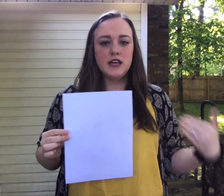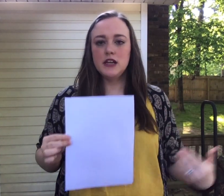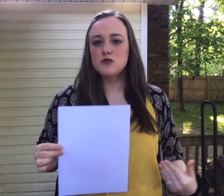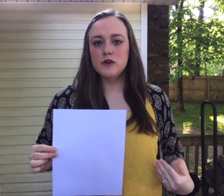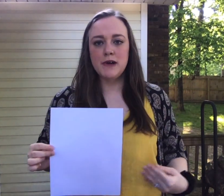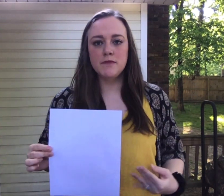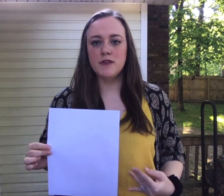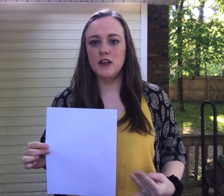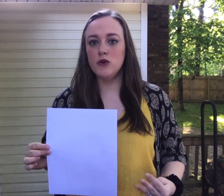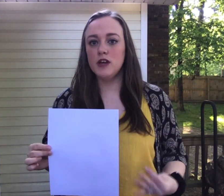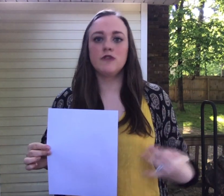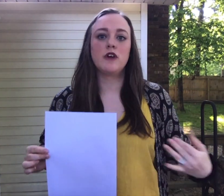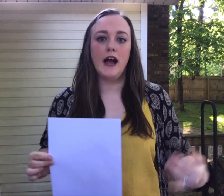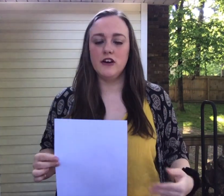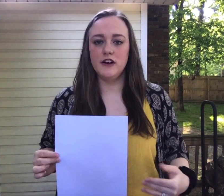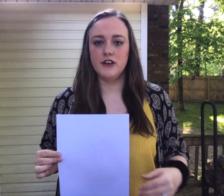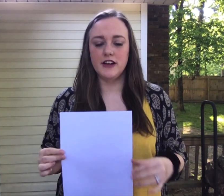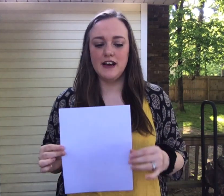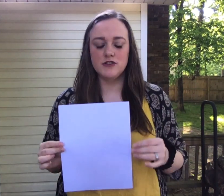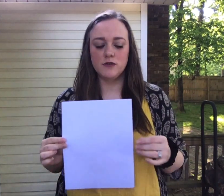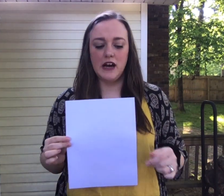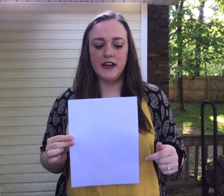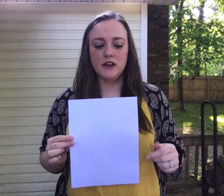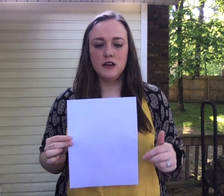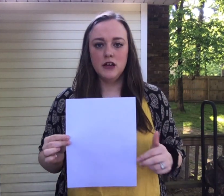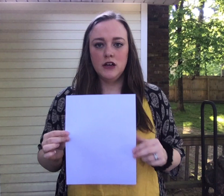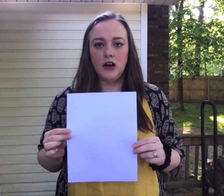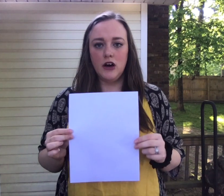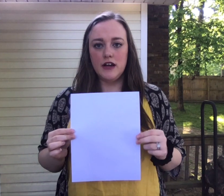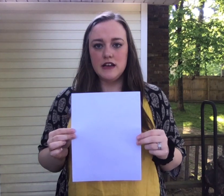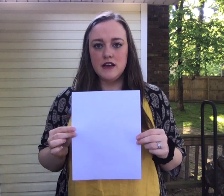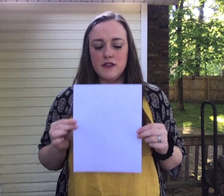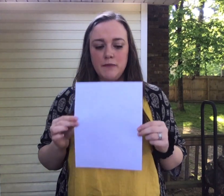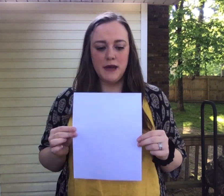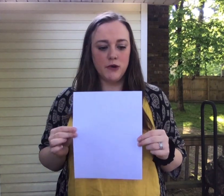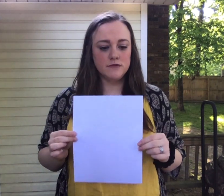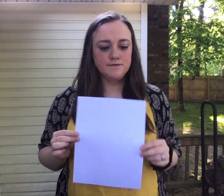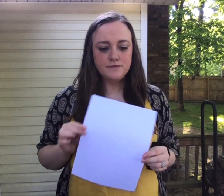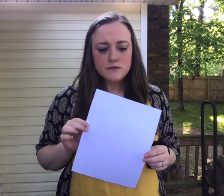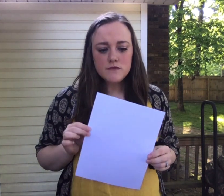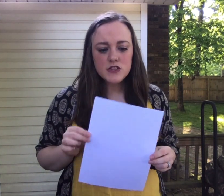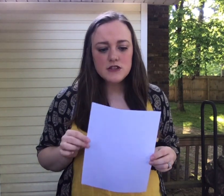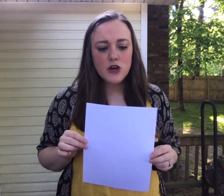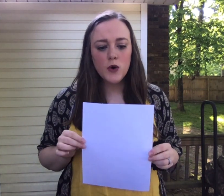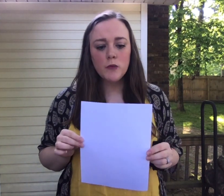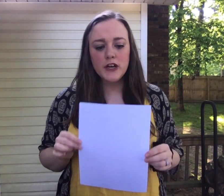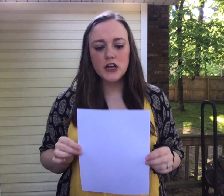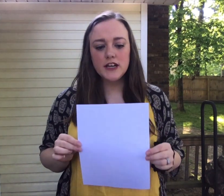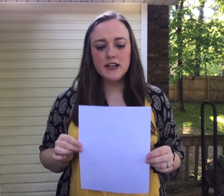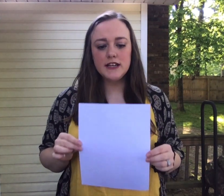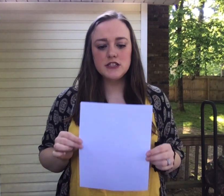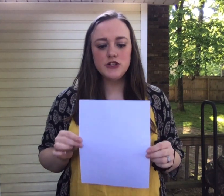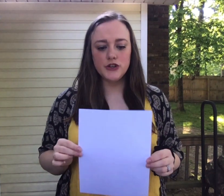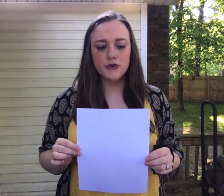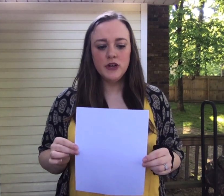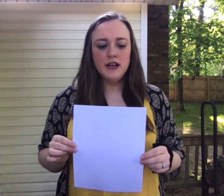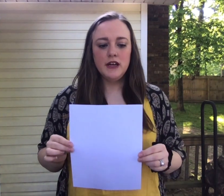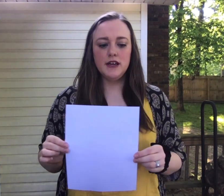sort of paper that you can write on. You're going to have to write on the paper. So what you're going to need to do